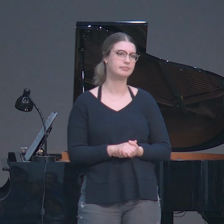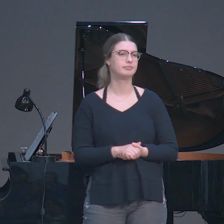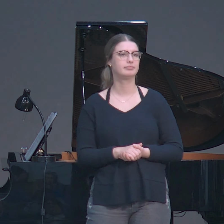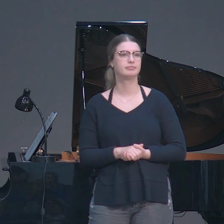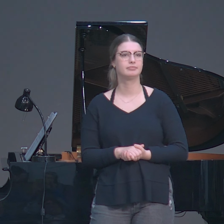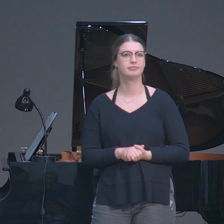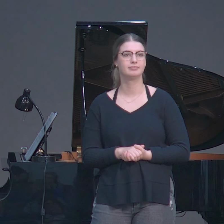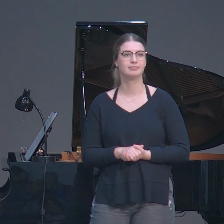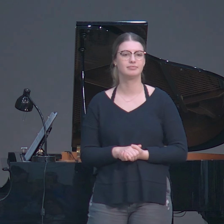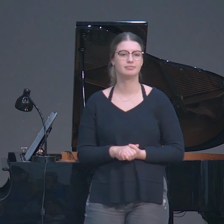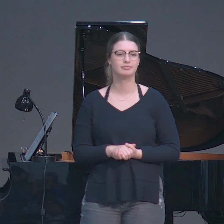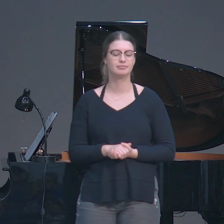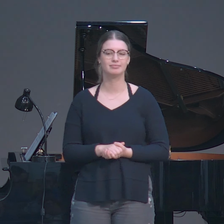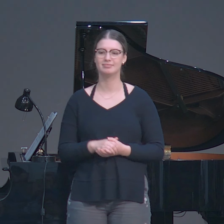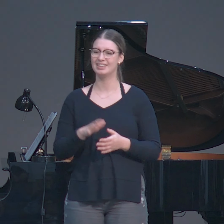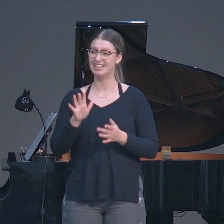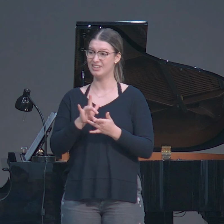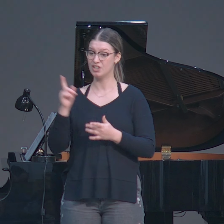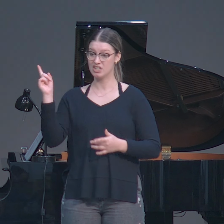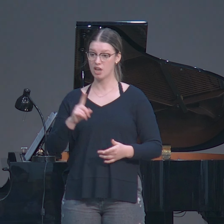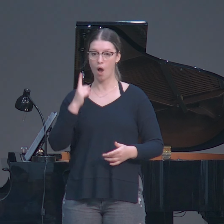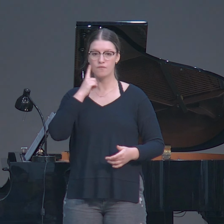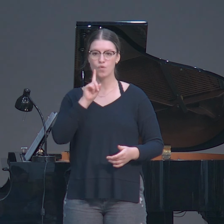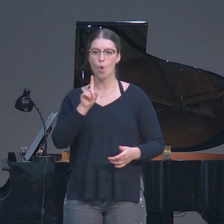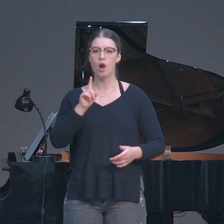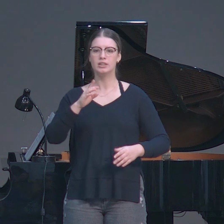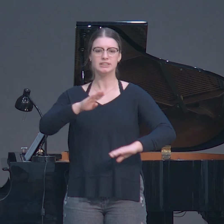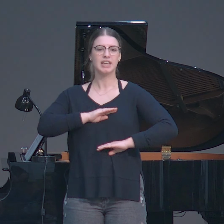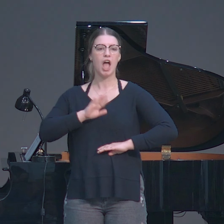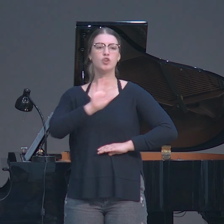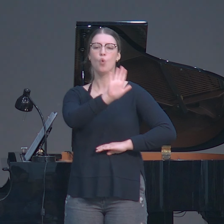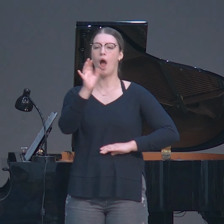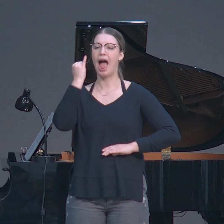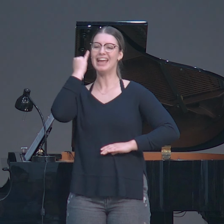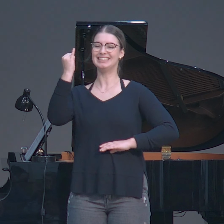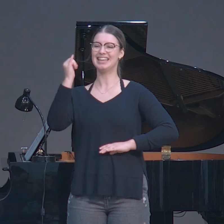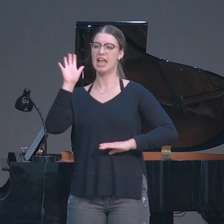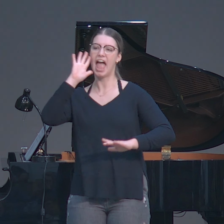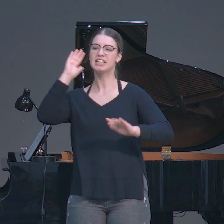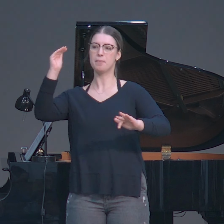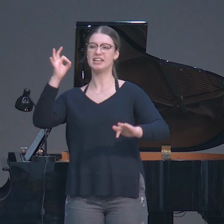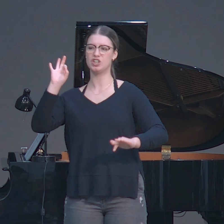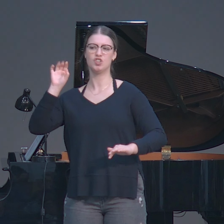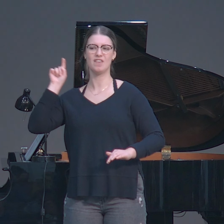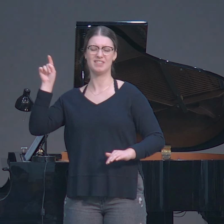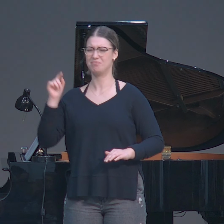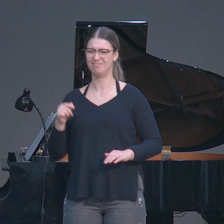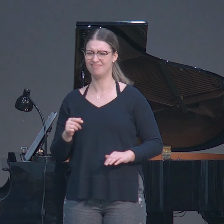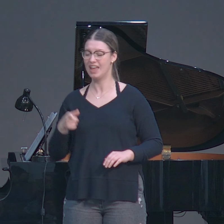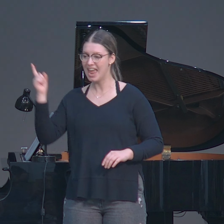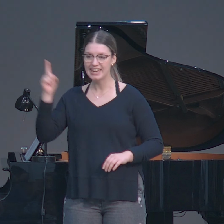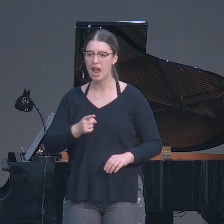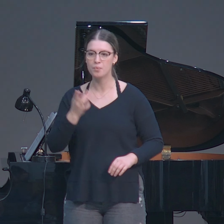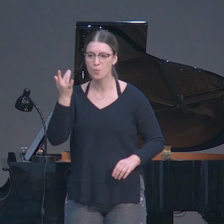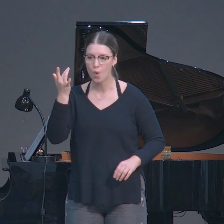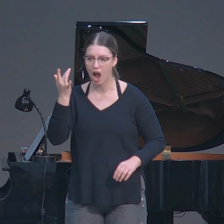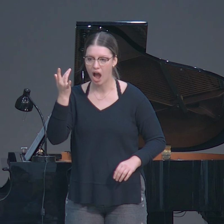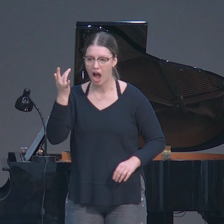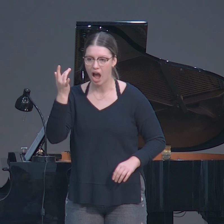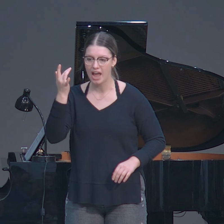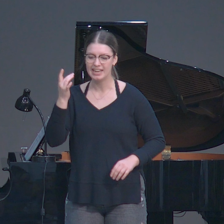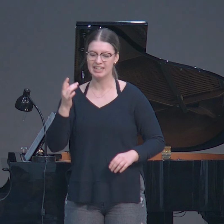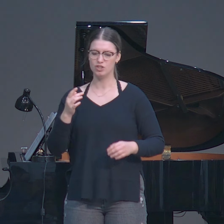He didn't come to fulfill people's expectations. In Jesus' own words, he came to fulfill the law and